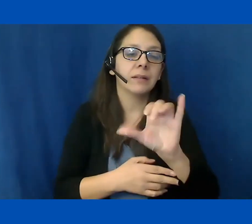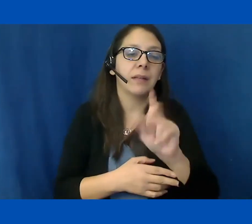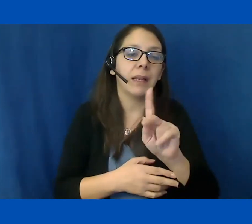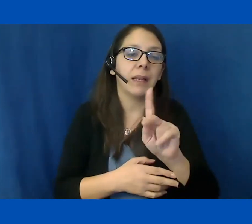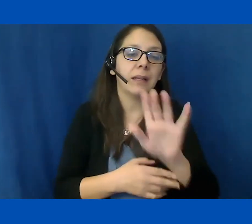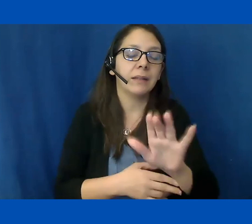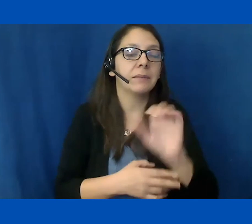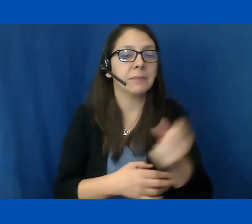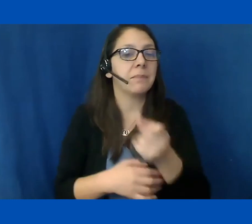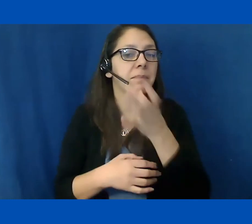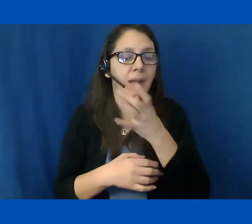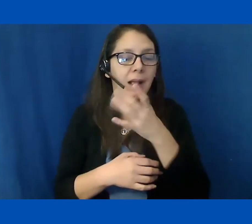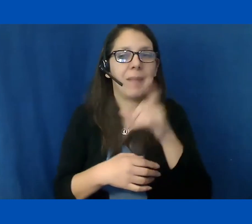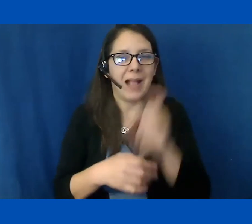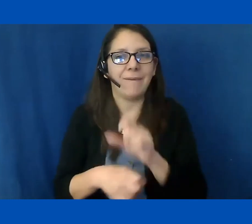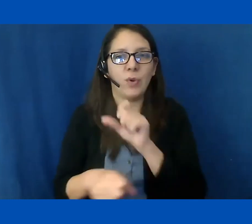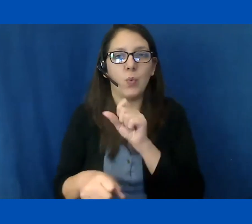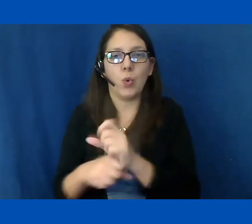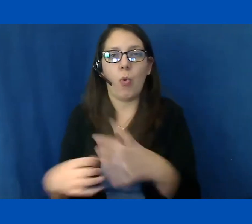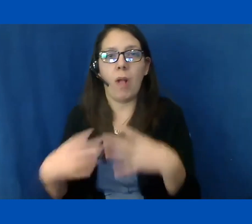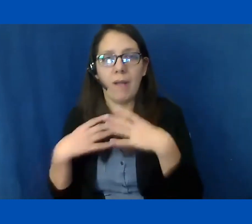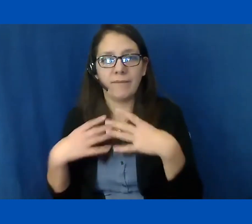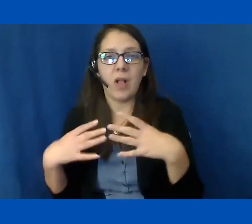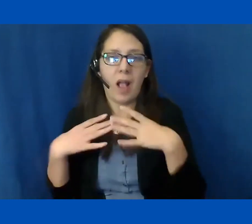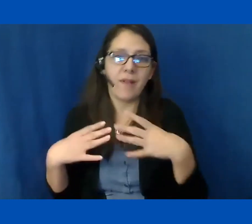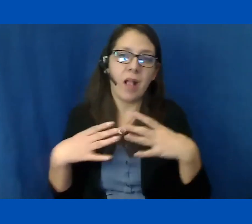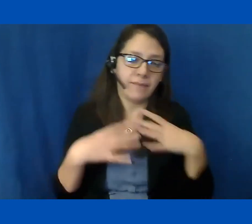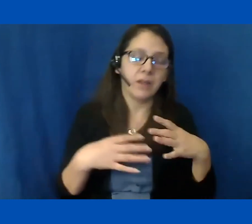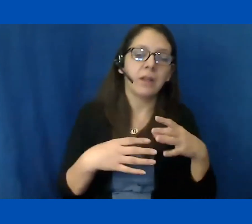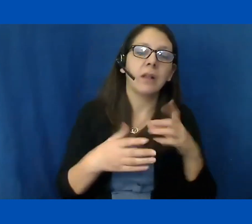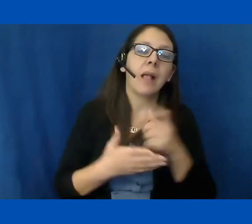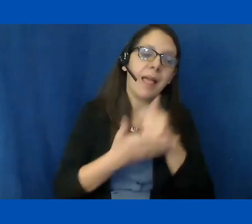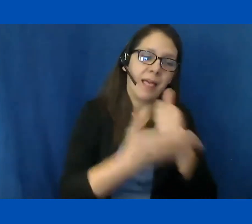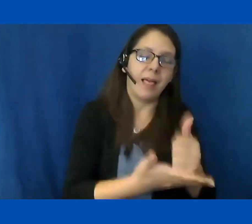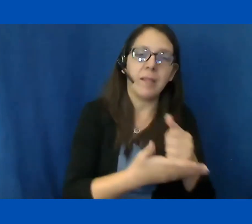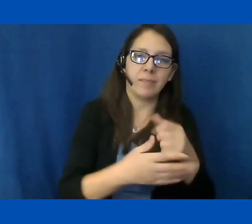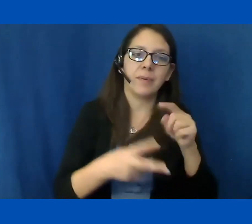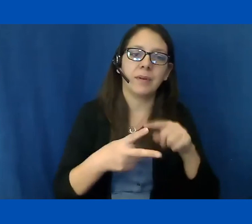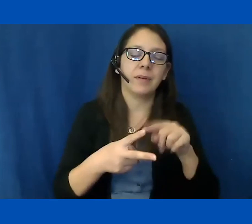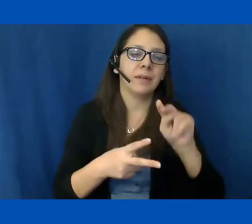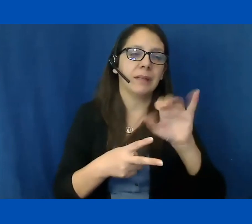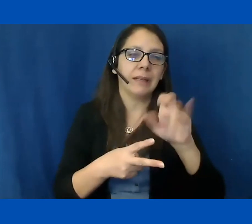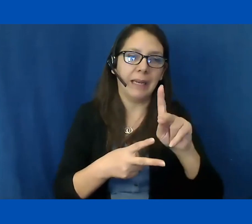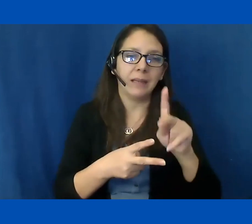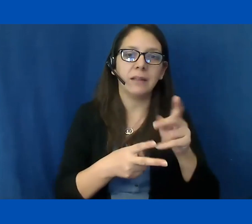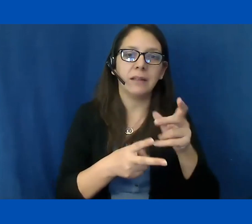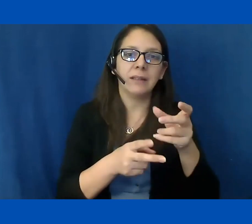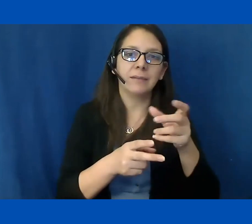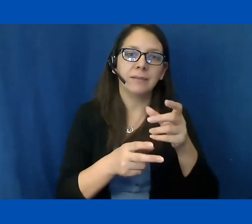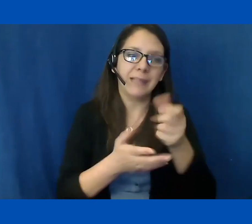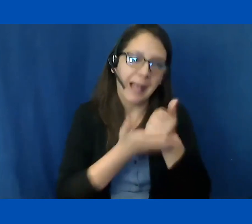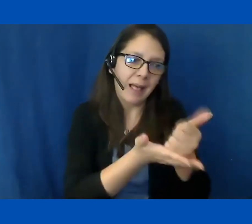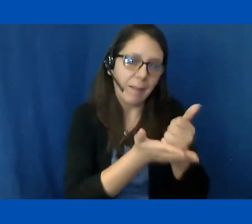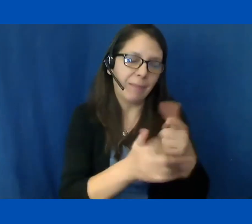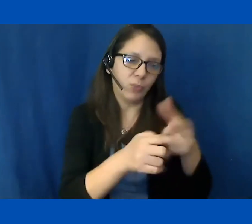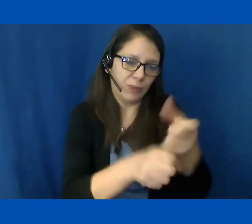advocate for him in order for them both to receive the services that they deserved in their schools.